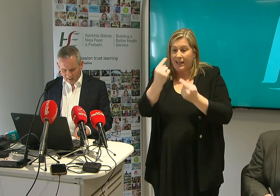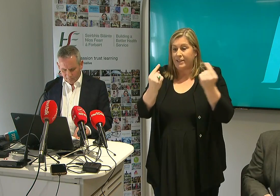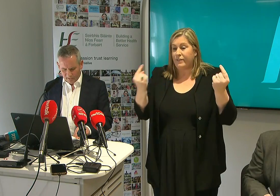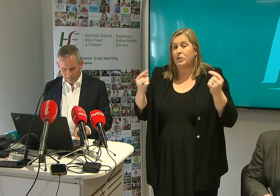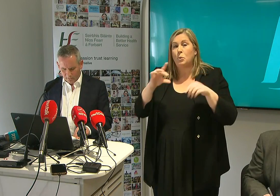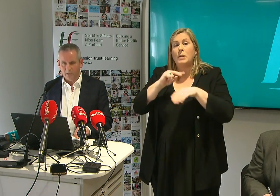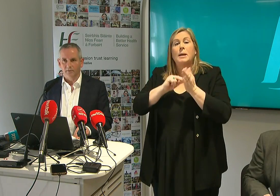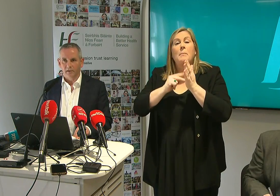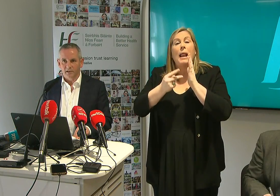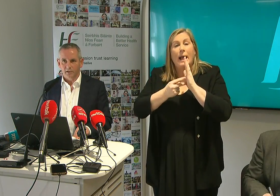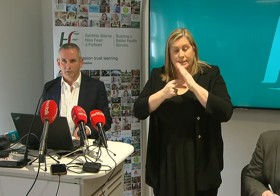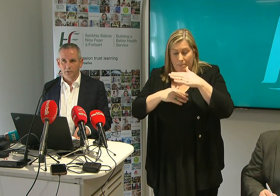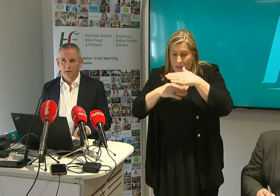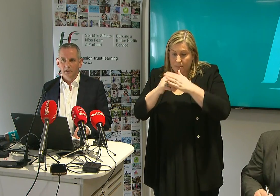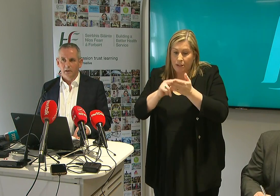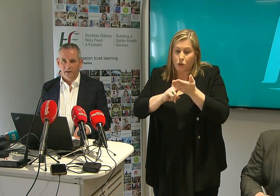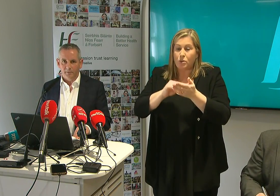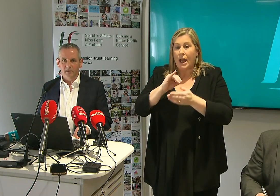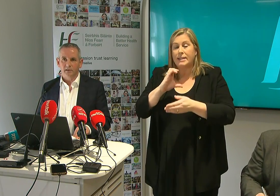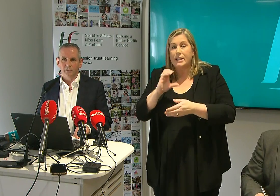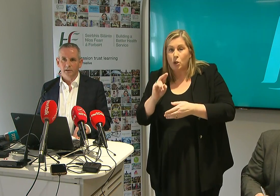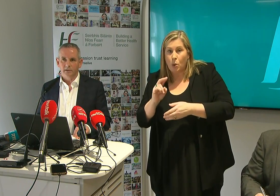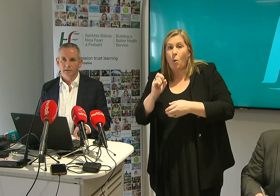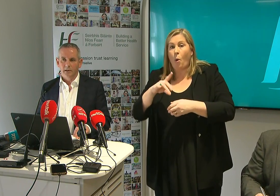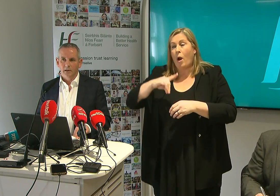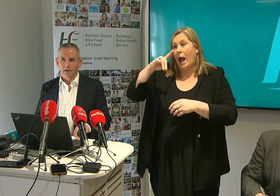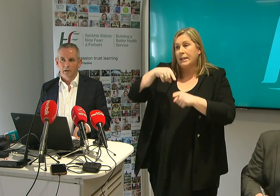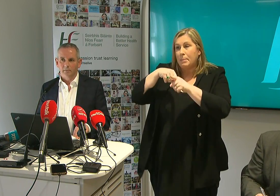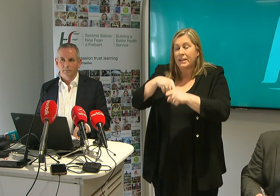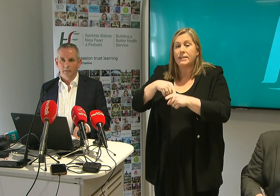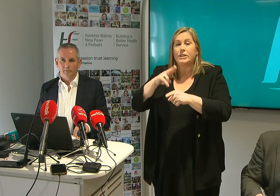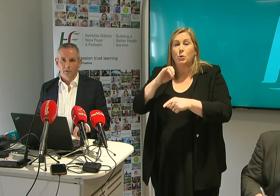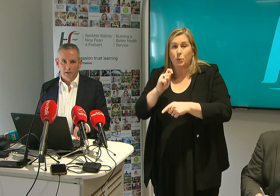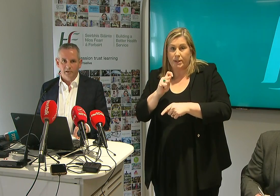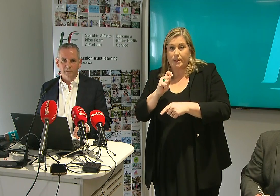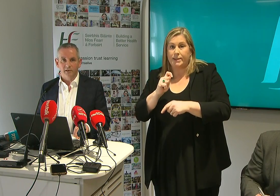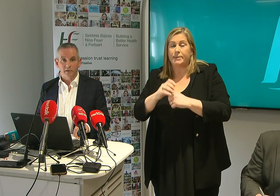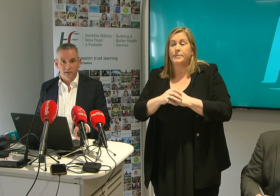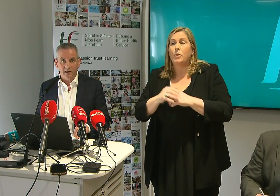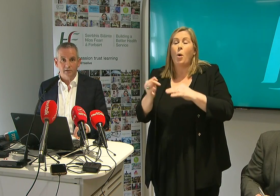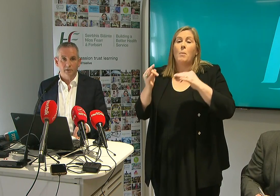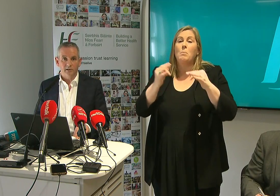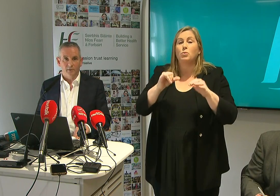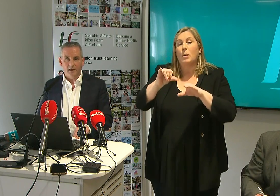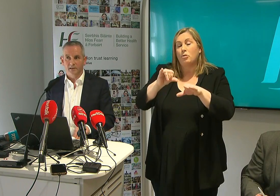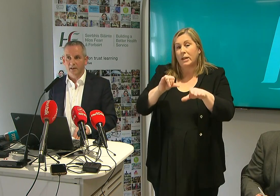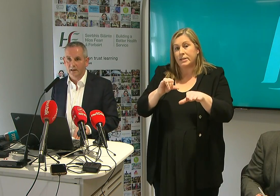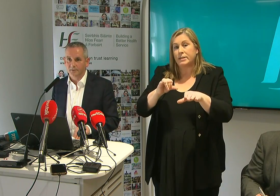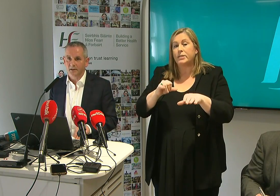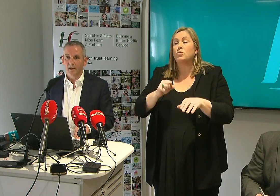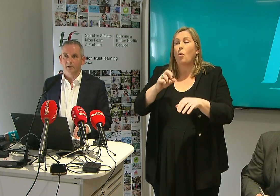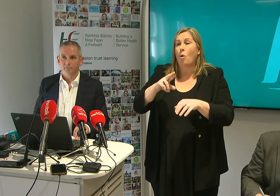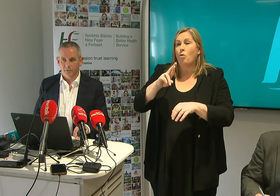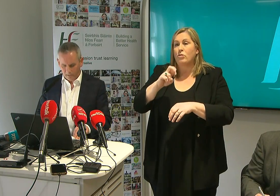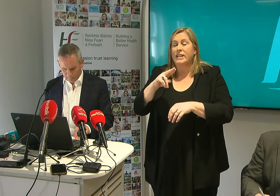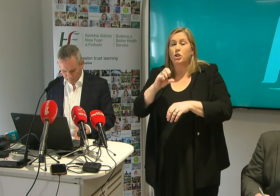and maximising the use of their ICU or high dependency units or post-operation resuscitation units and beds that they have